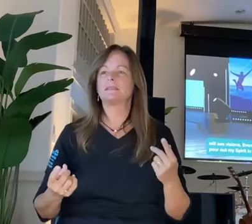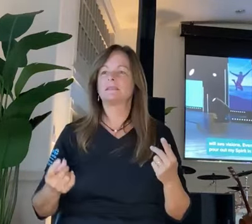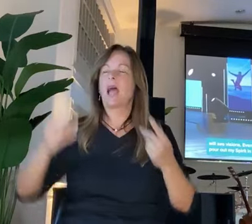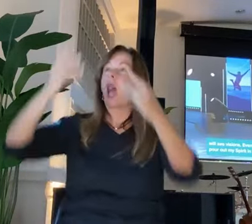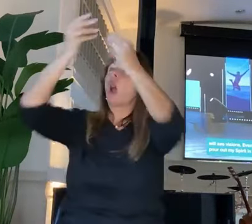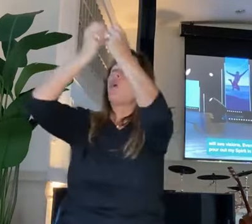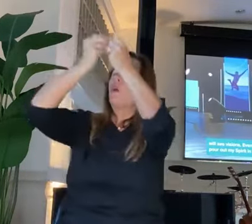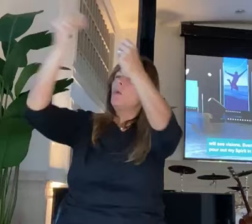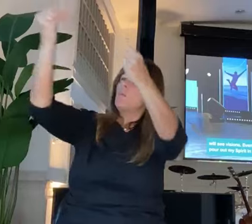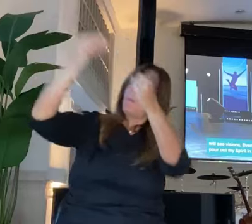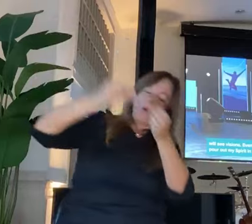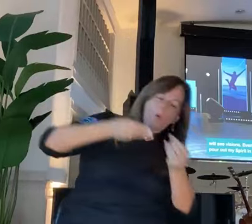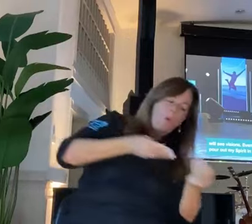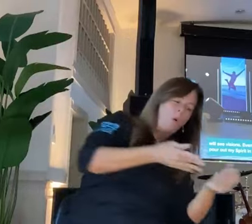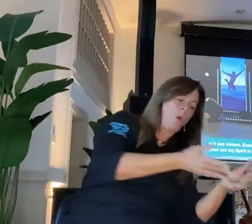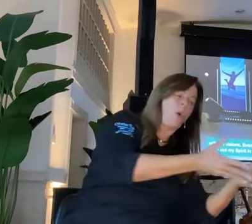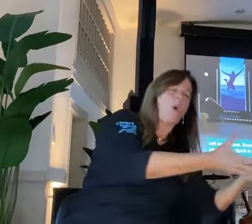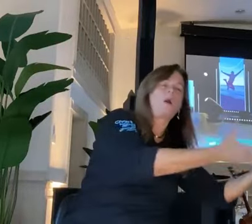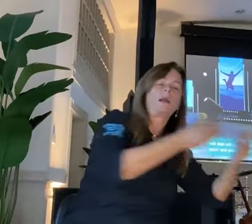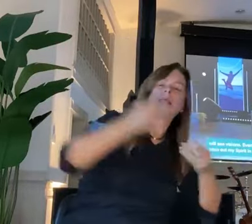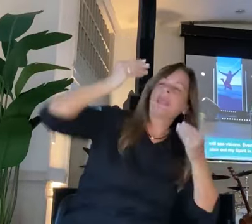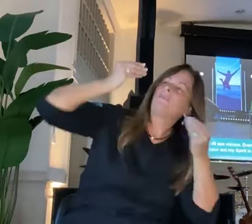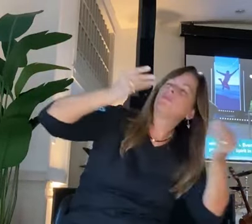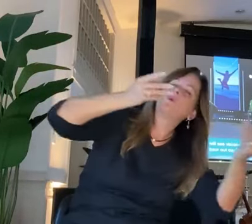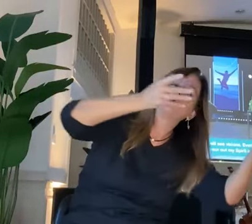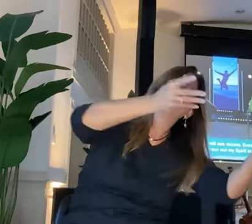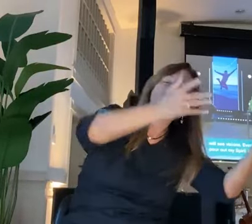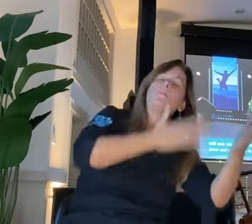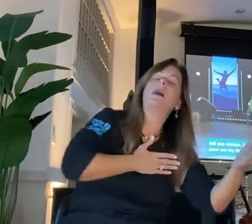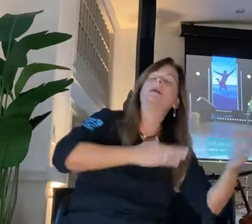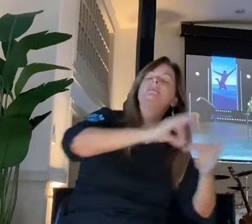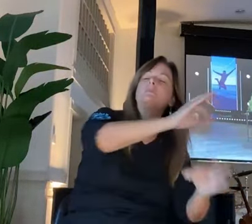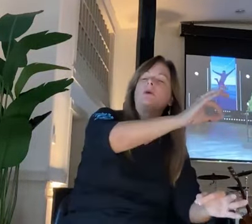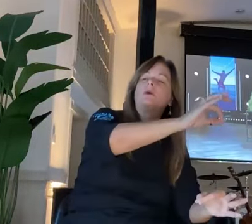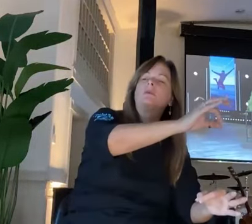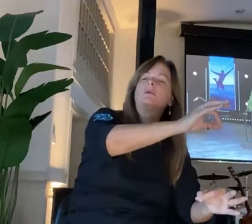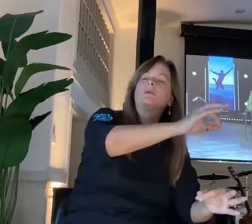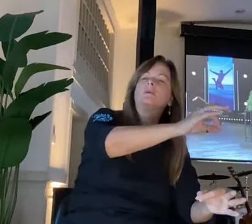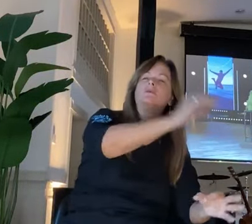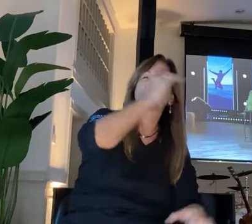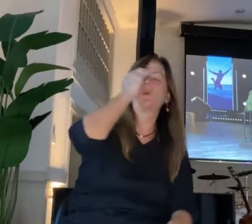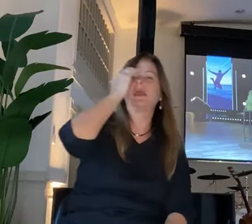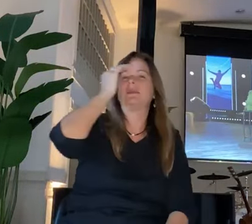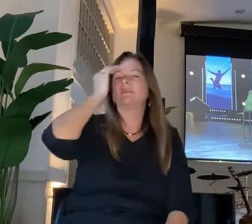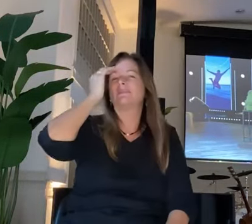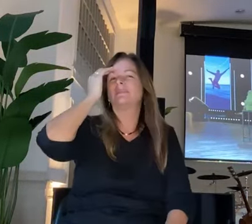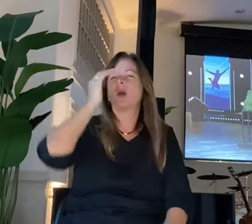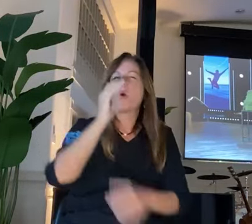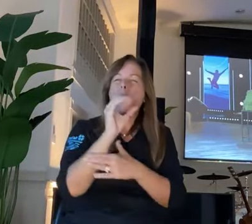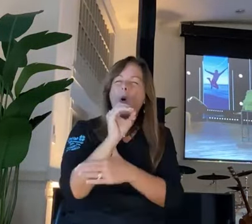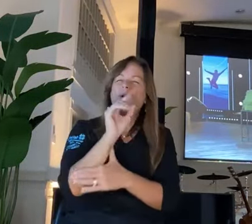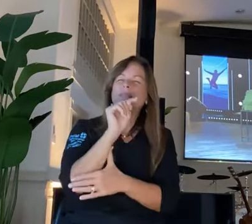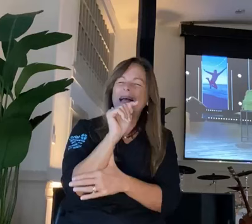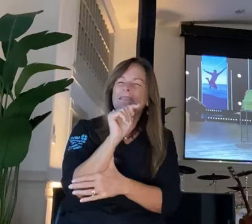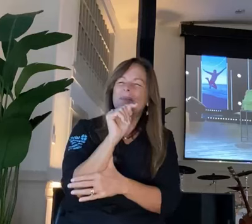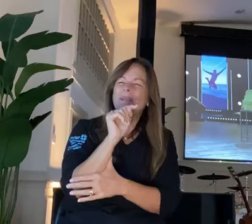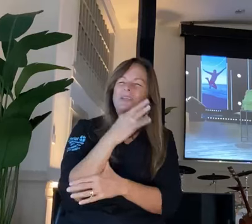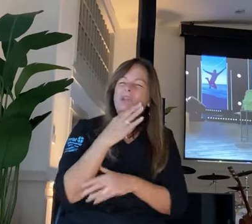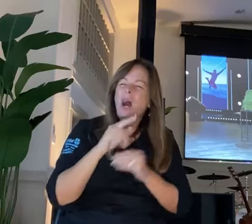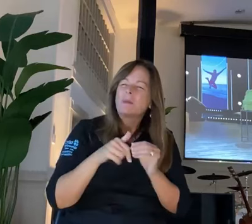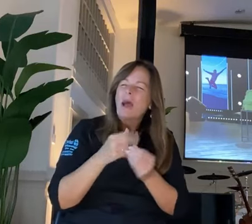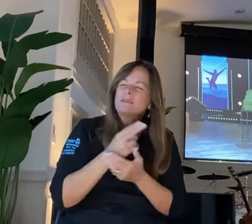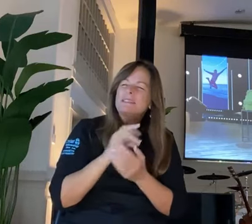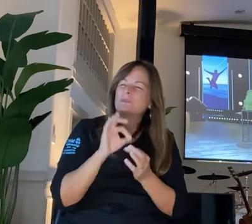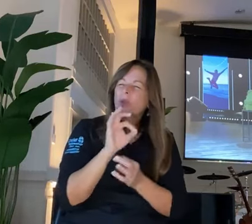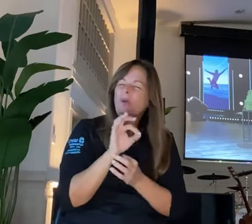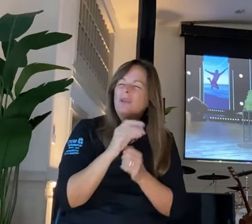Now, the reason this promise was so significant, especially being declared in the Old Testament, is because at that time, the